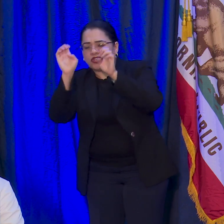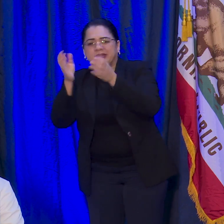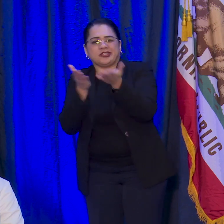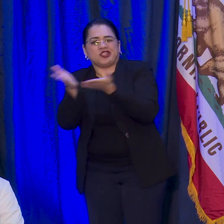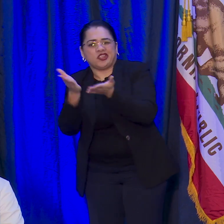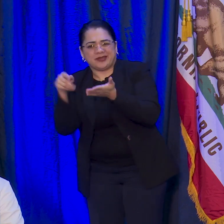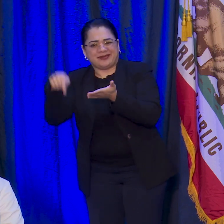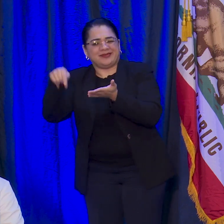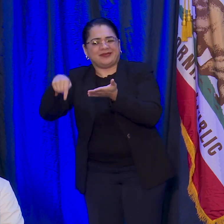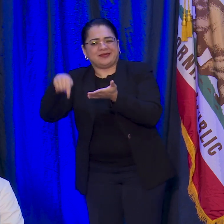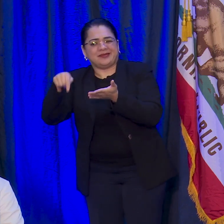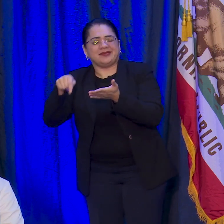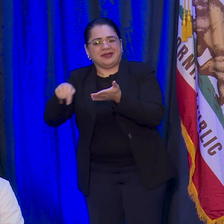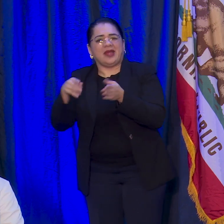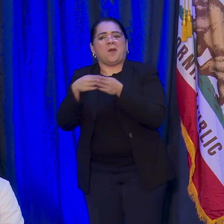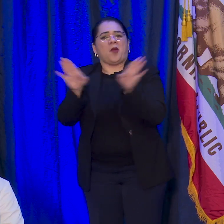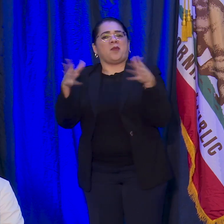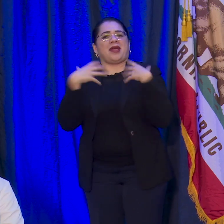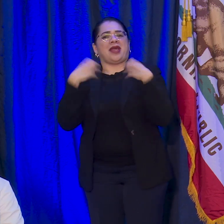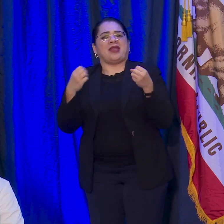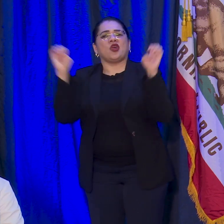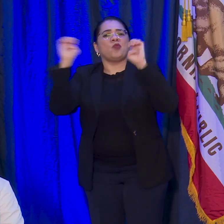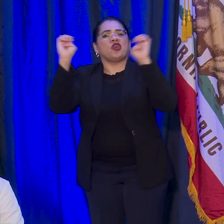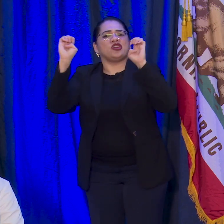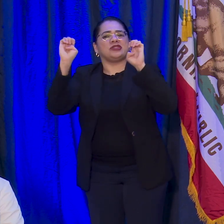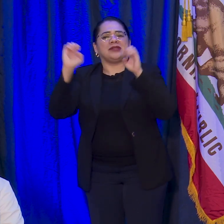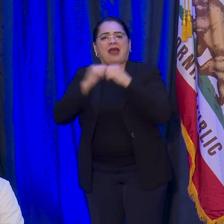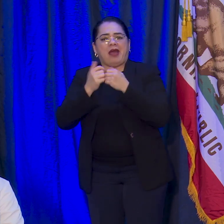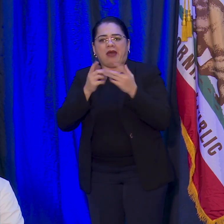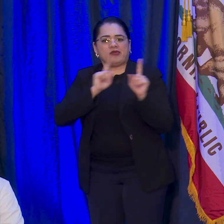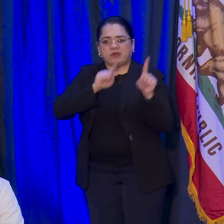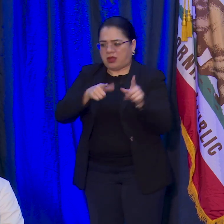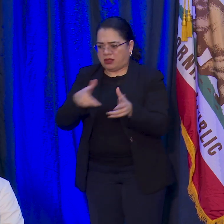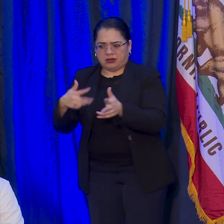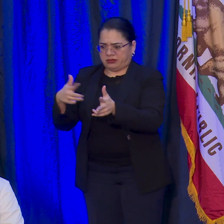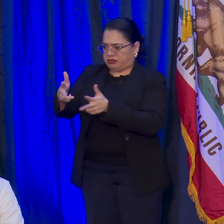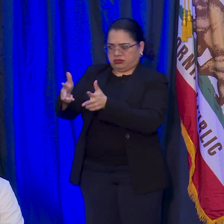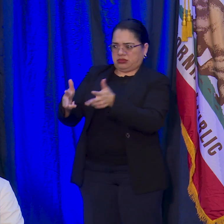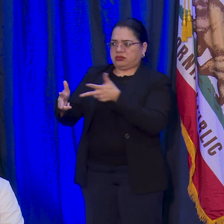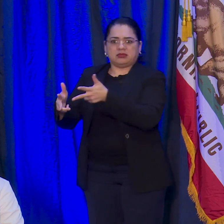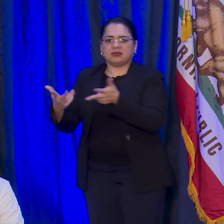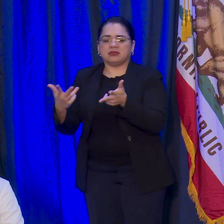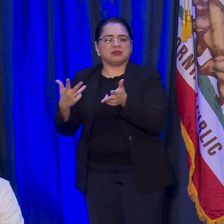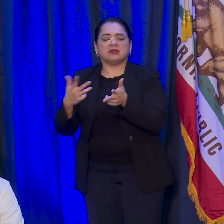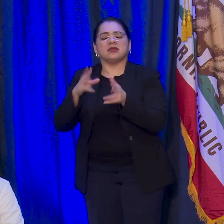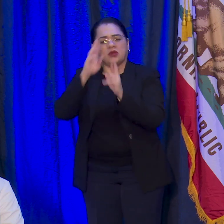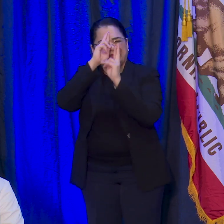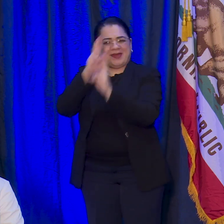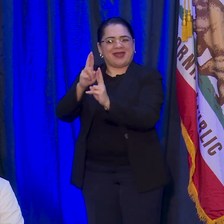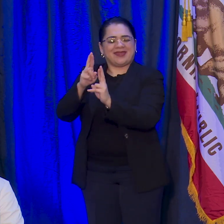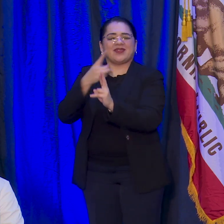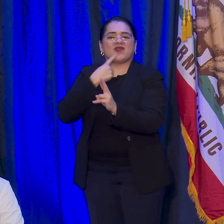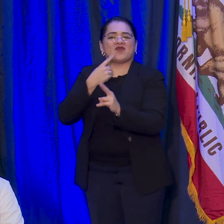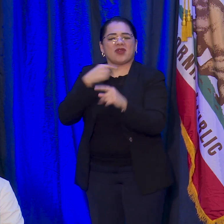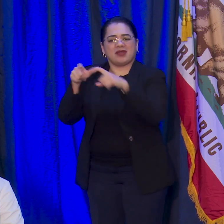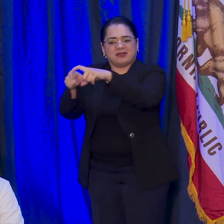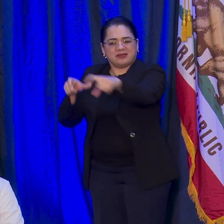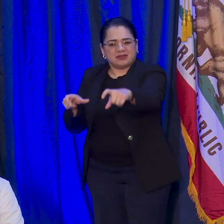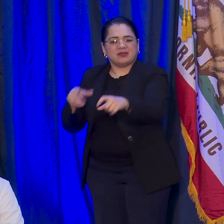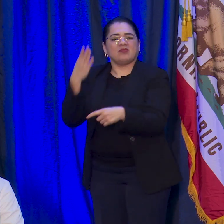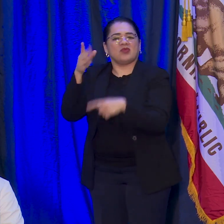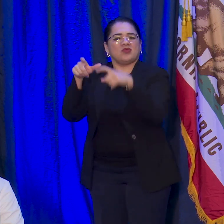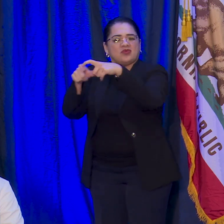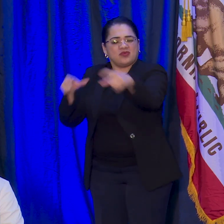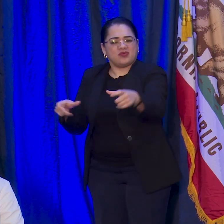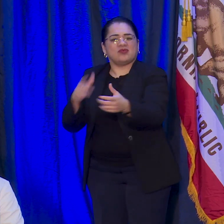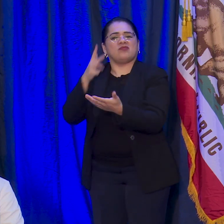critical. Those are tied to public health and emergency services. So please respect those parking laws,